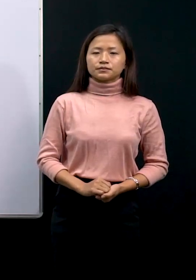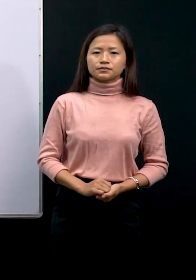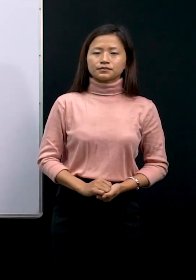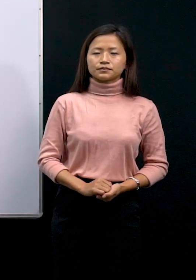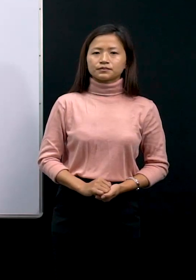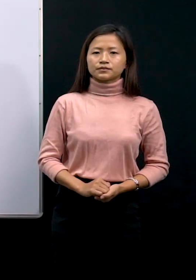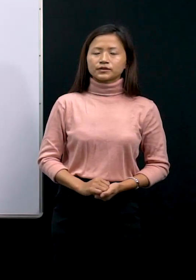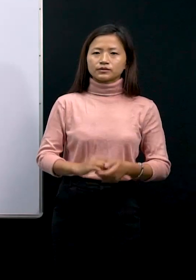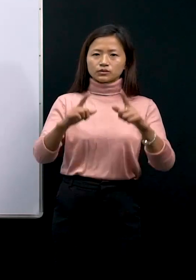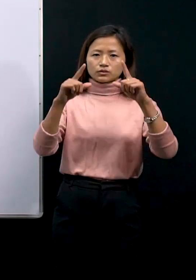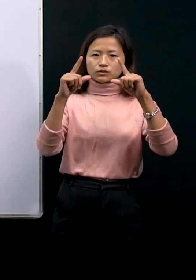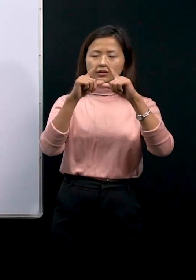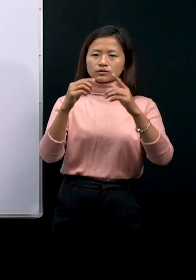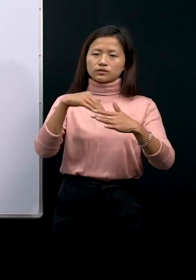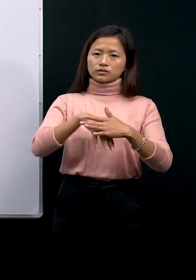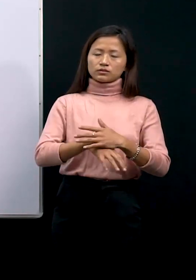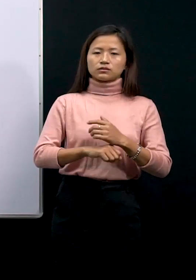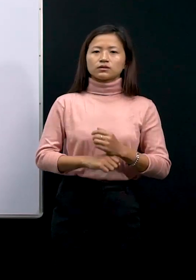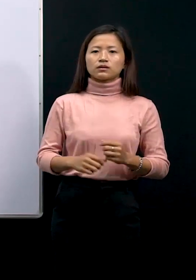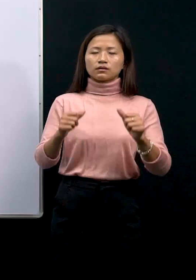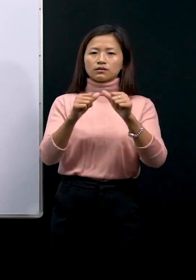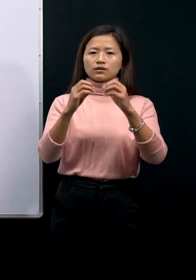In triangle APO,